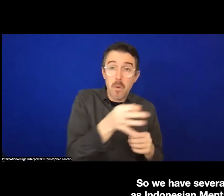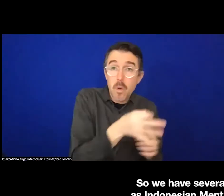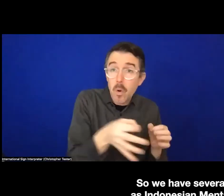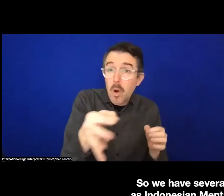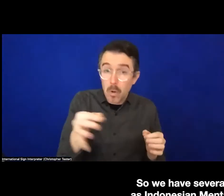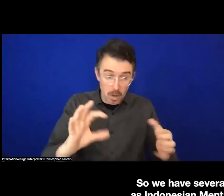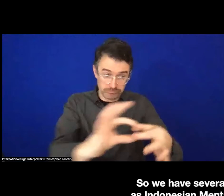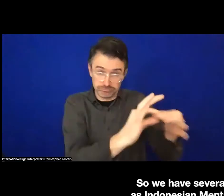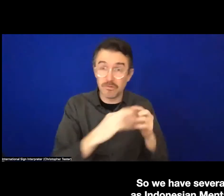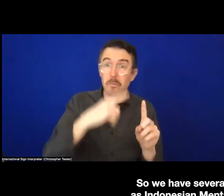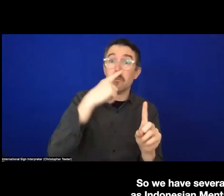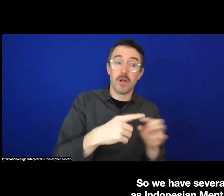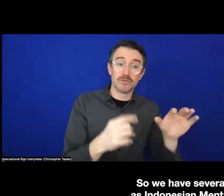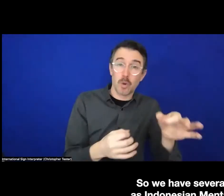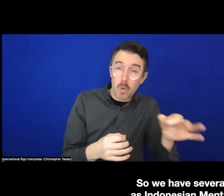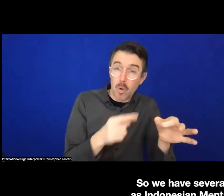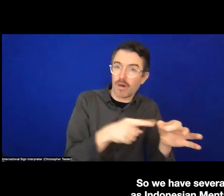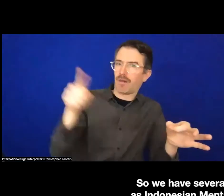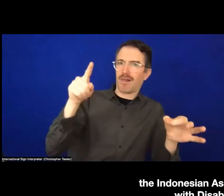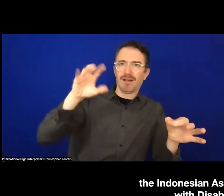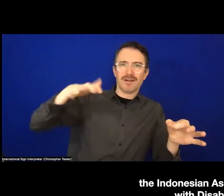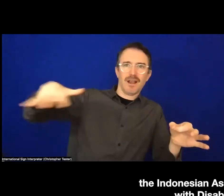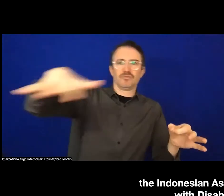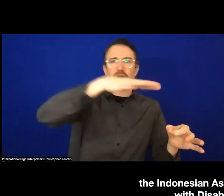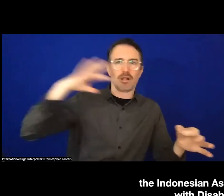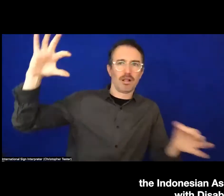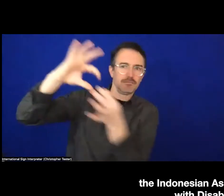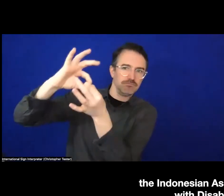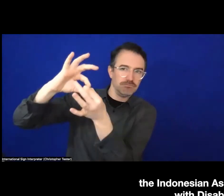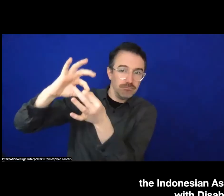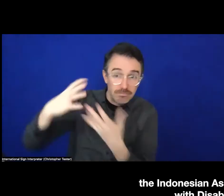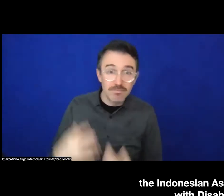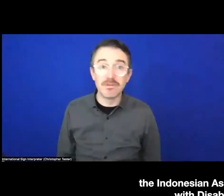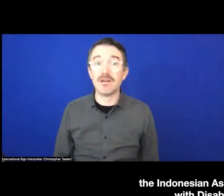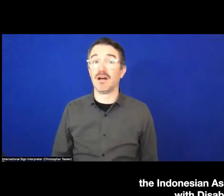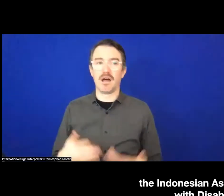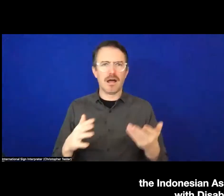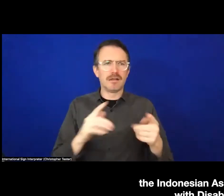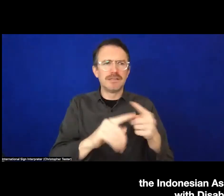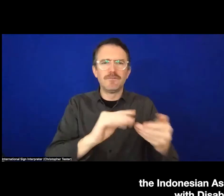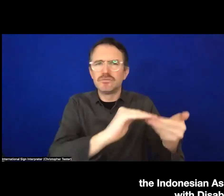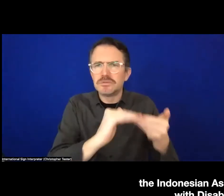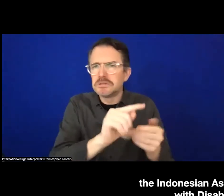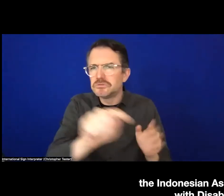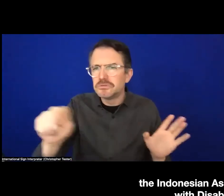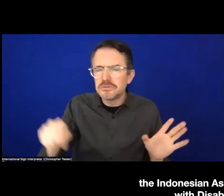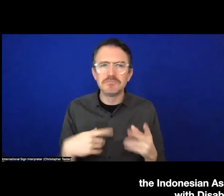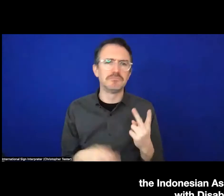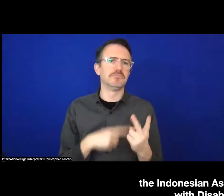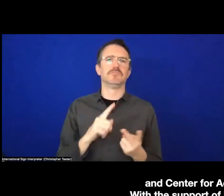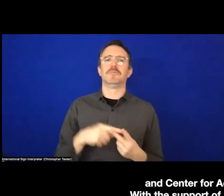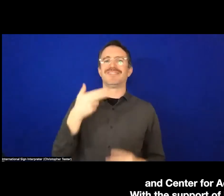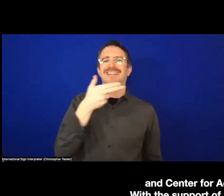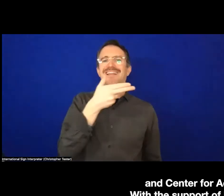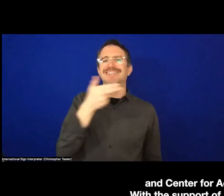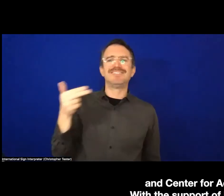such as Indonesian Mental Health Association, the Indonesian Association of Women with Disability,